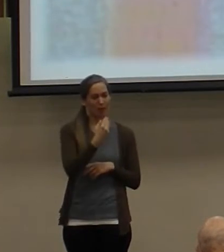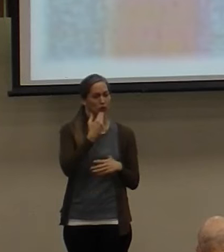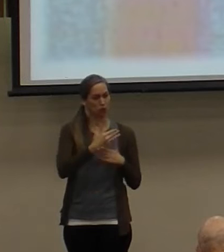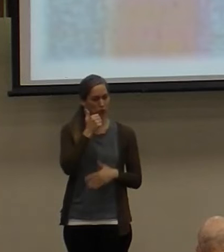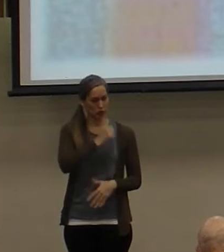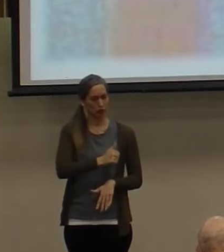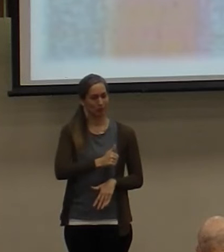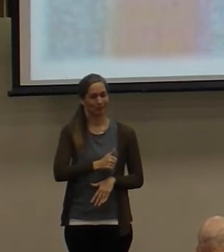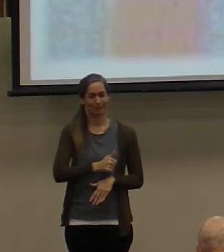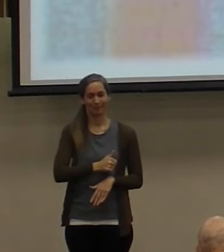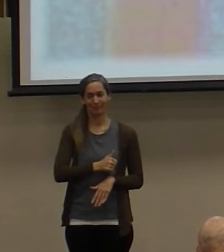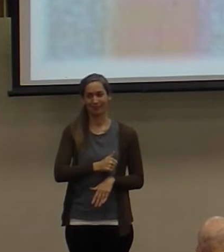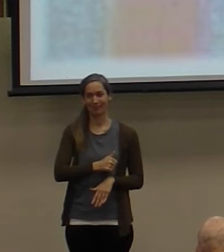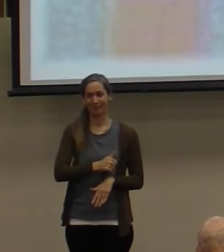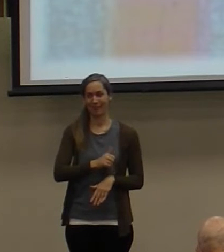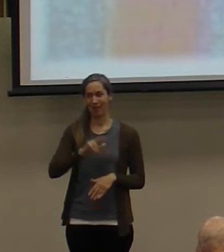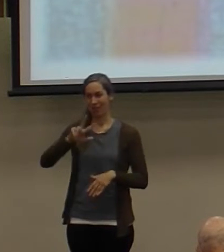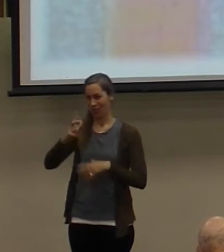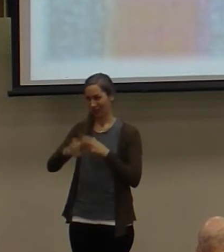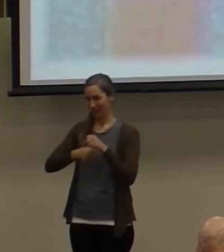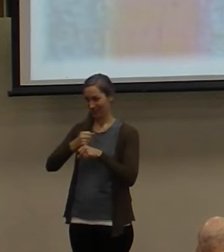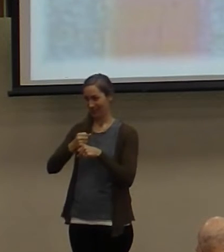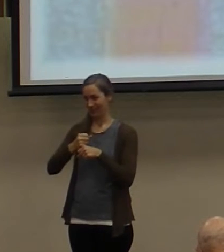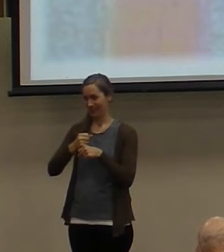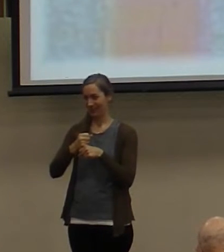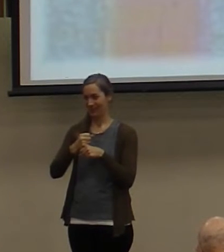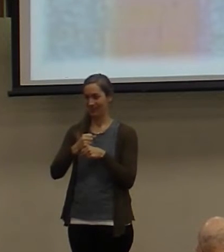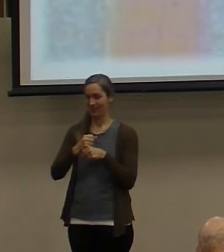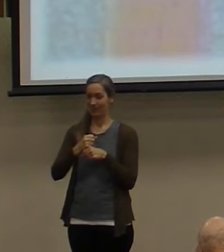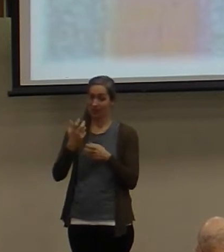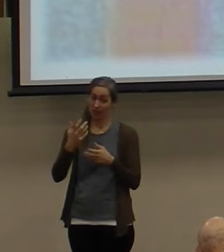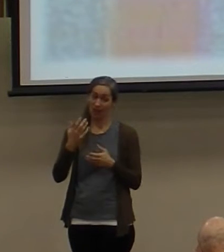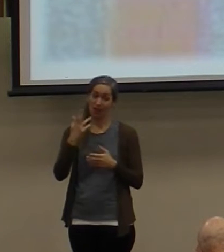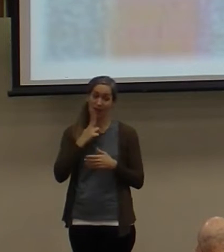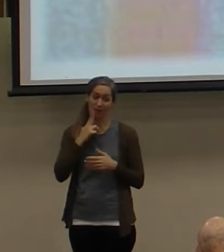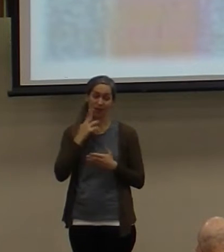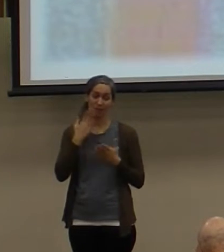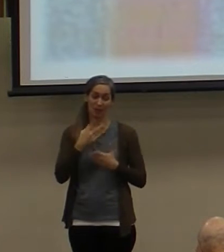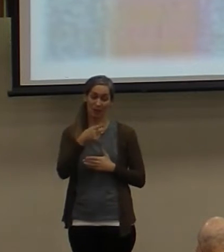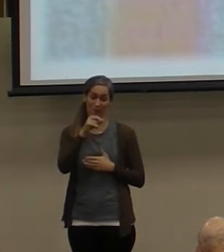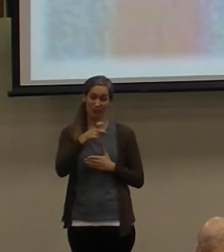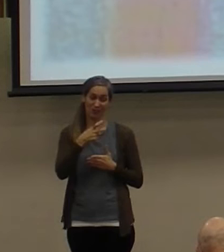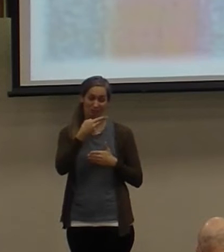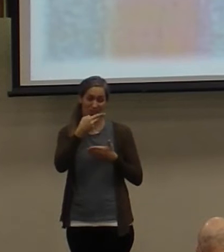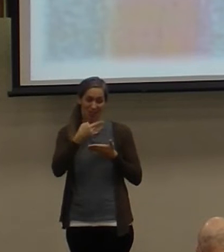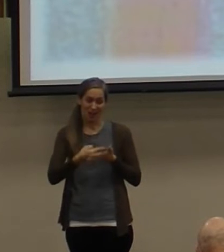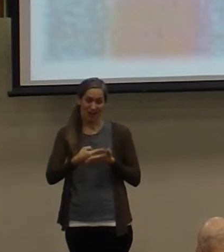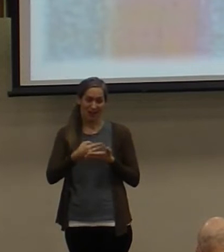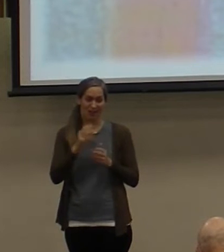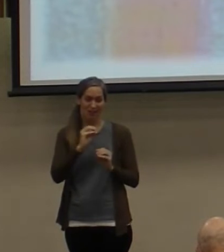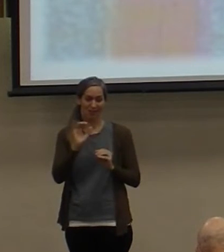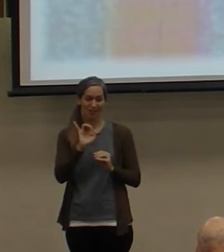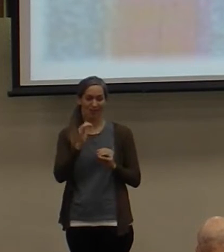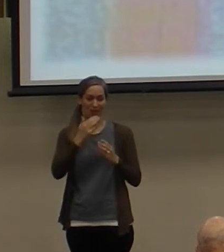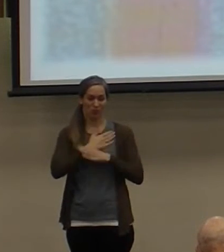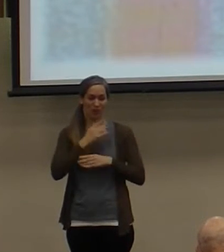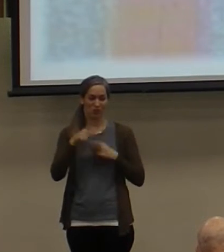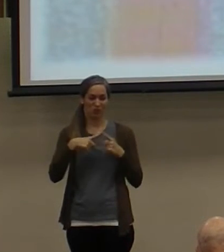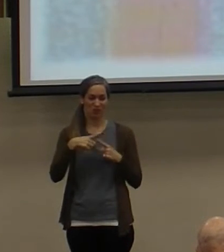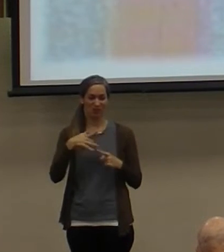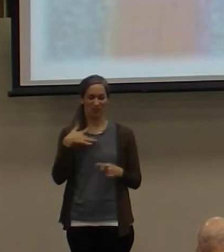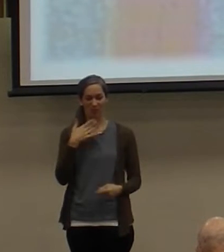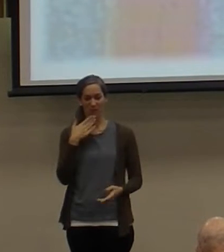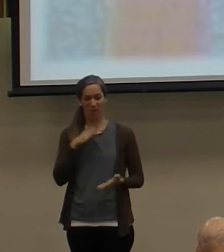girl. Third year. Hun, maybe you better lie down. There's nothing like a little rest when you're feeling